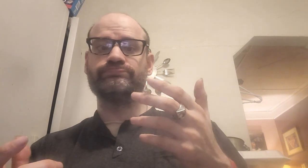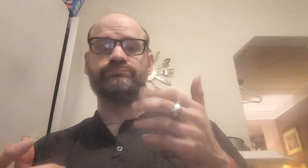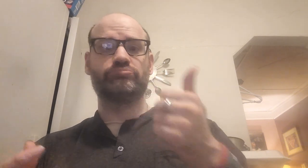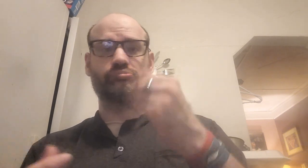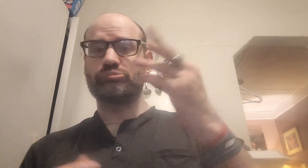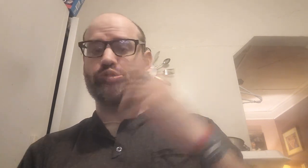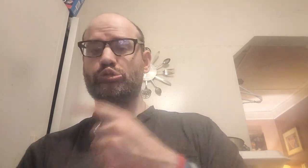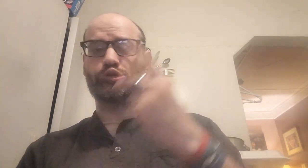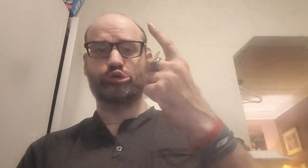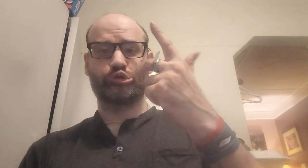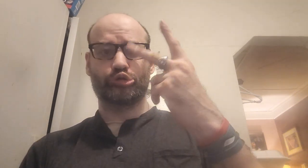A few